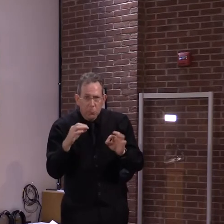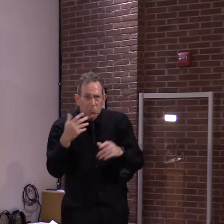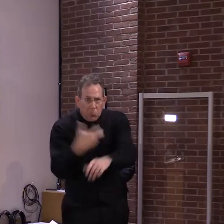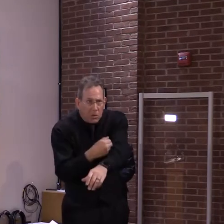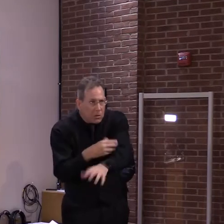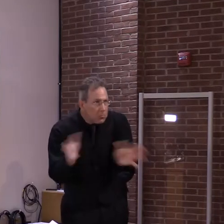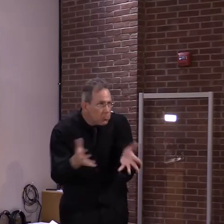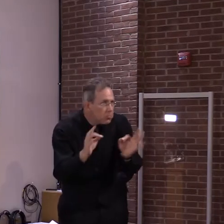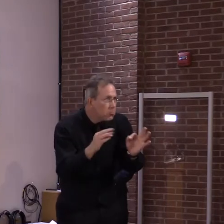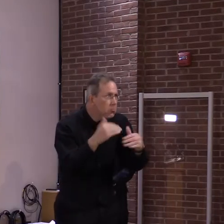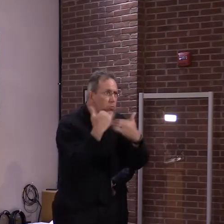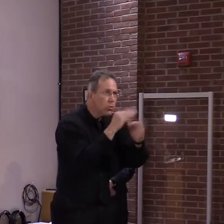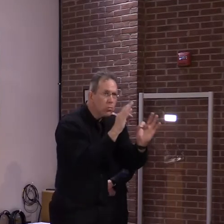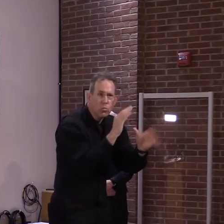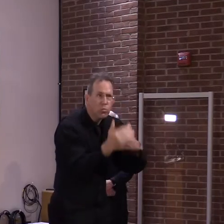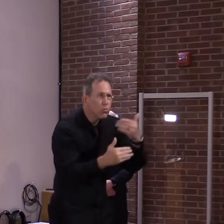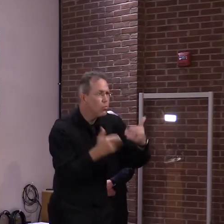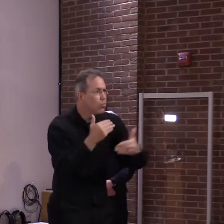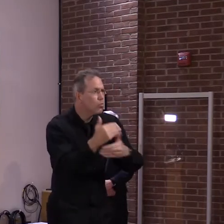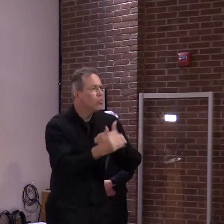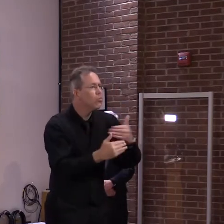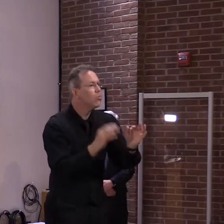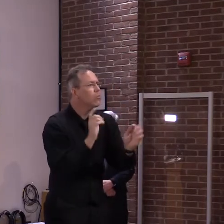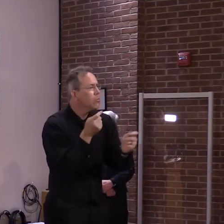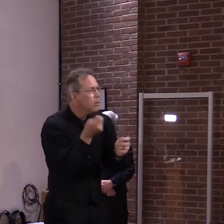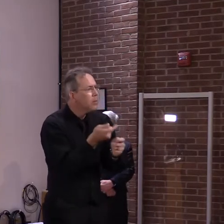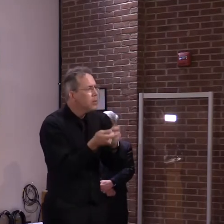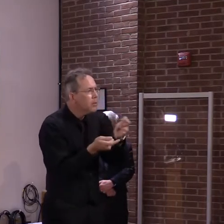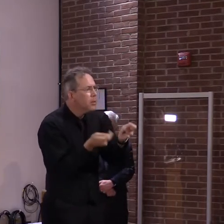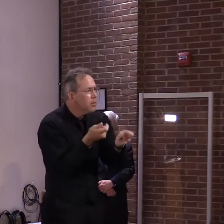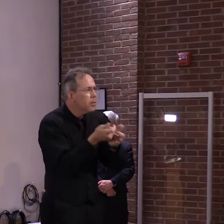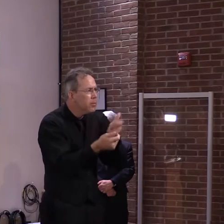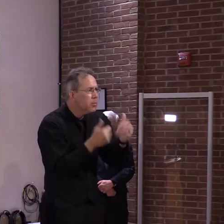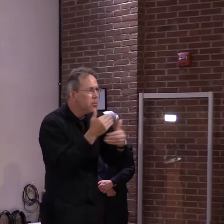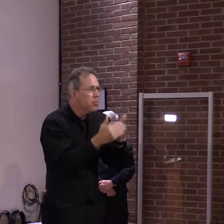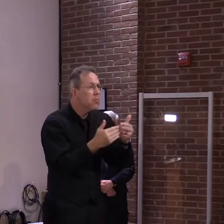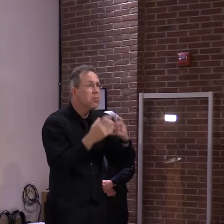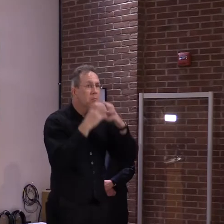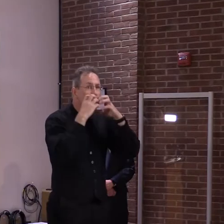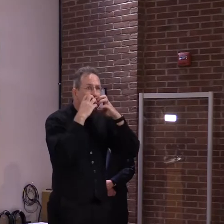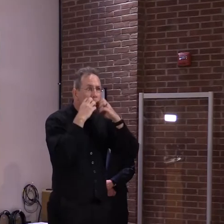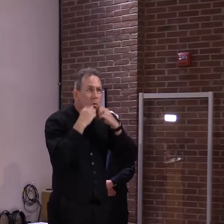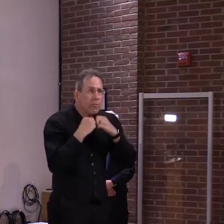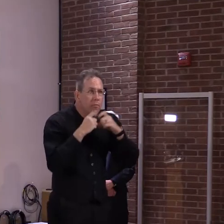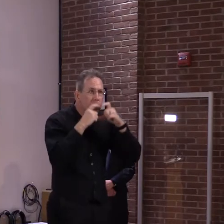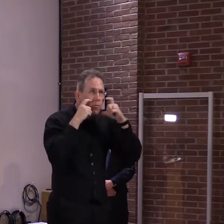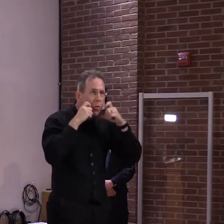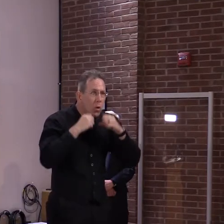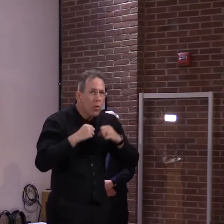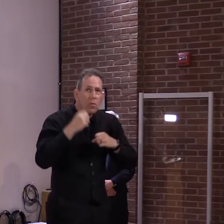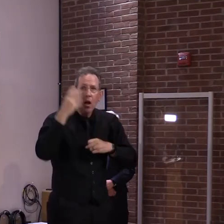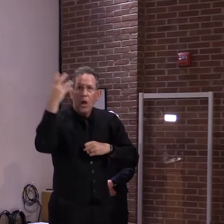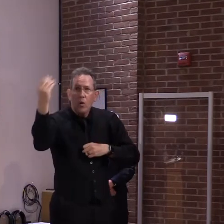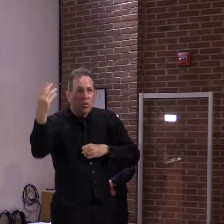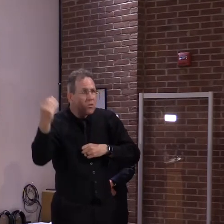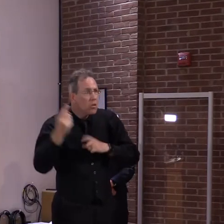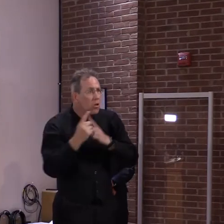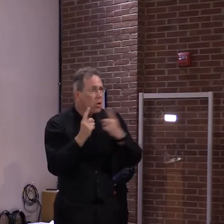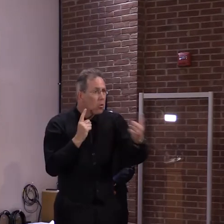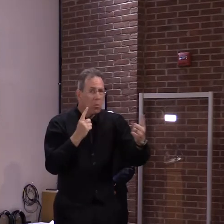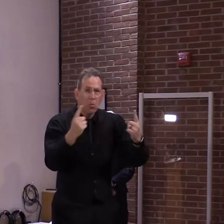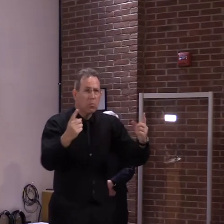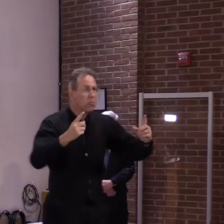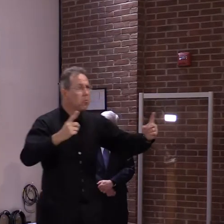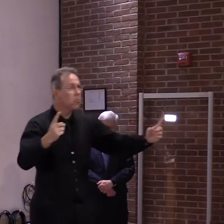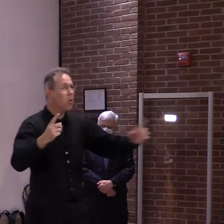masking behaviors outdoors, when you can be physically distanced, can be relaxed, because the science is